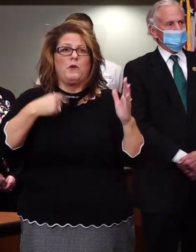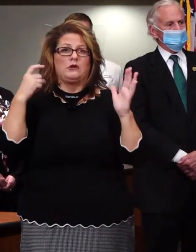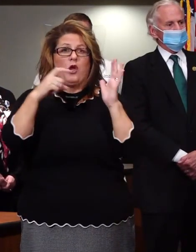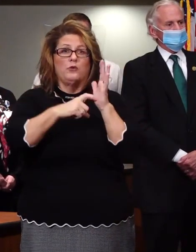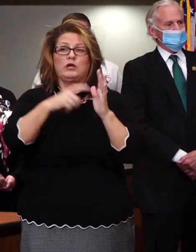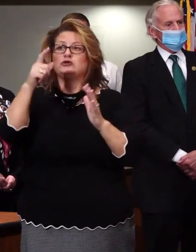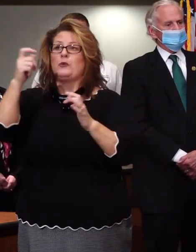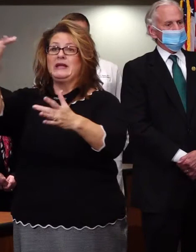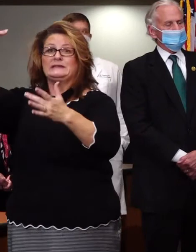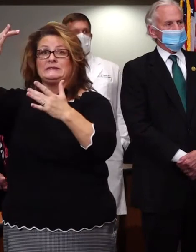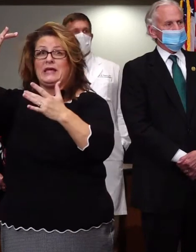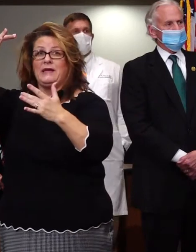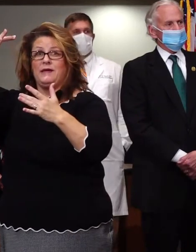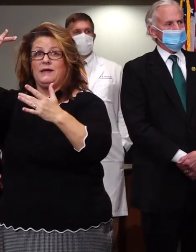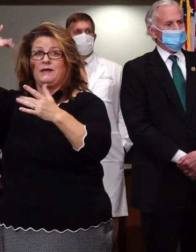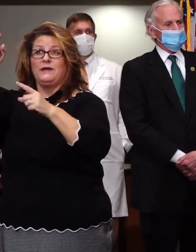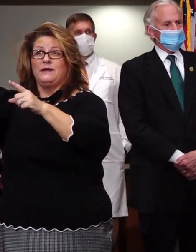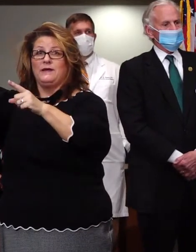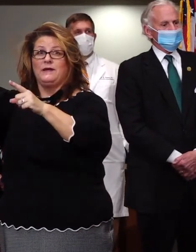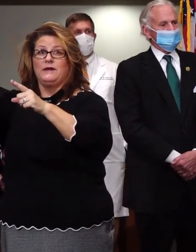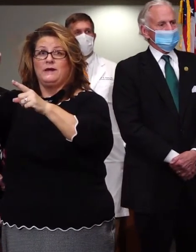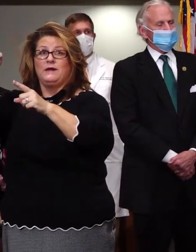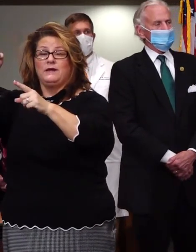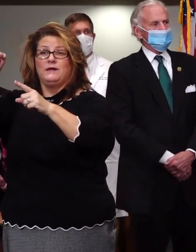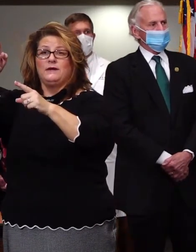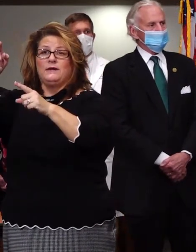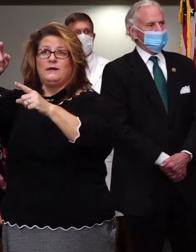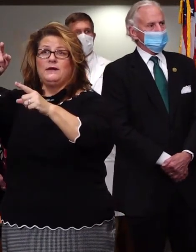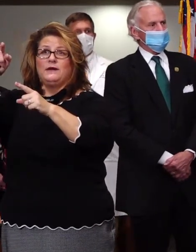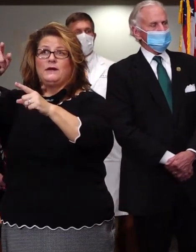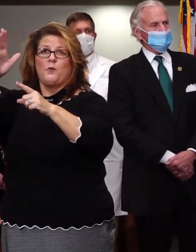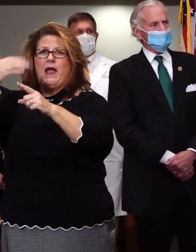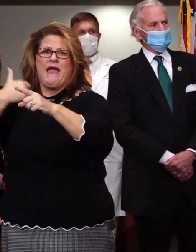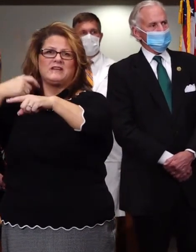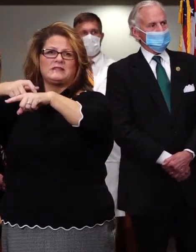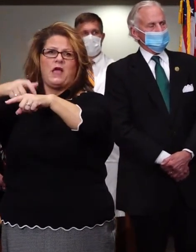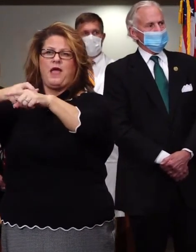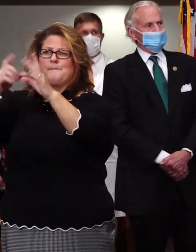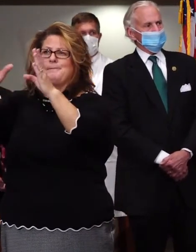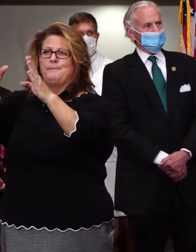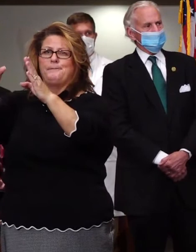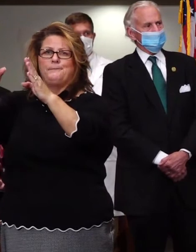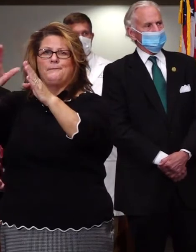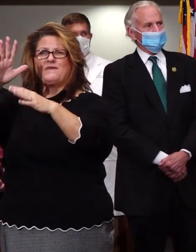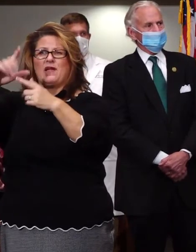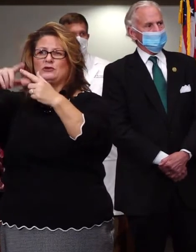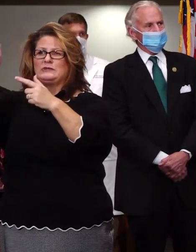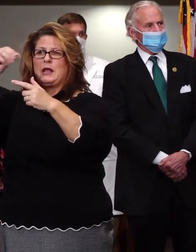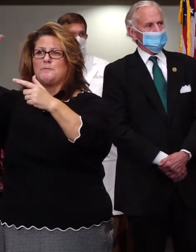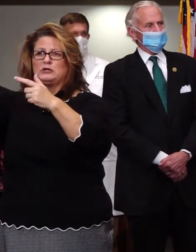that people get ill, eventually there's some subsegment of people, probably somewhere between 5 to 10% that end